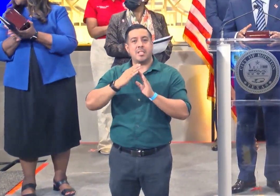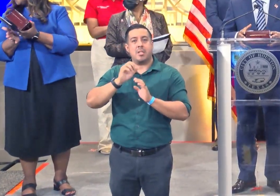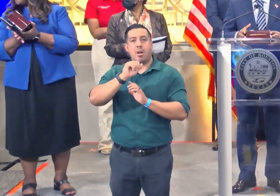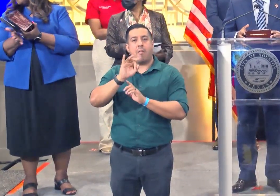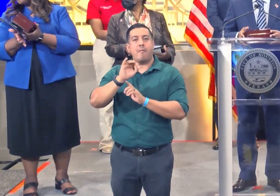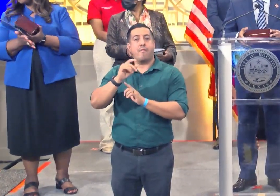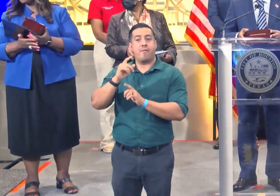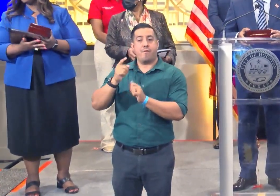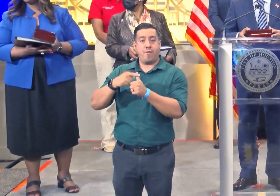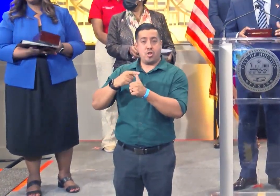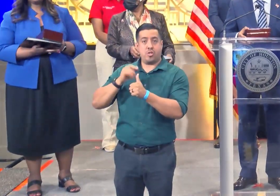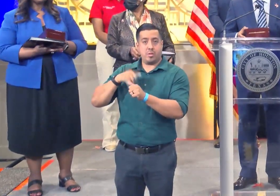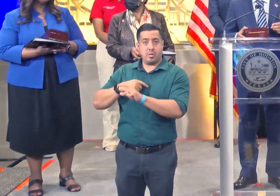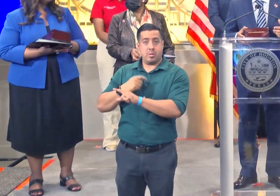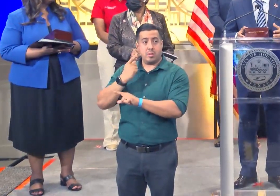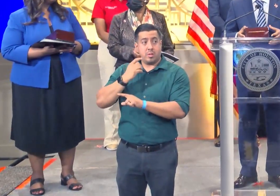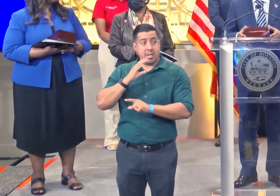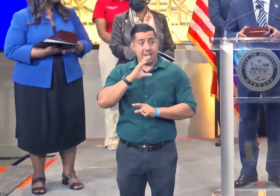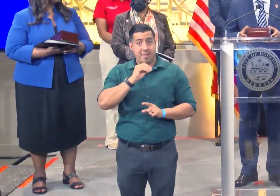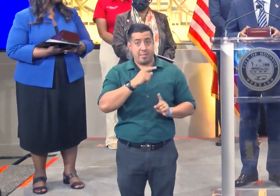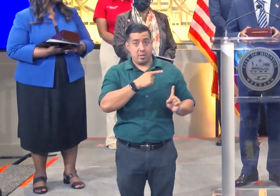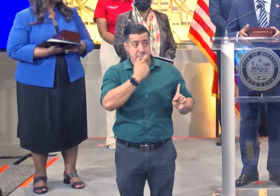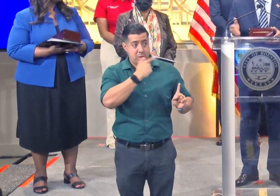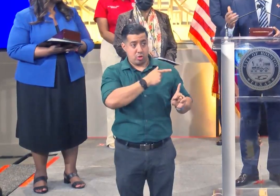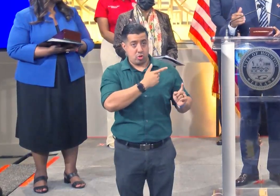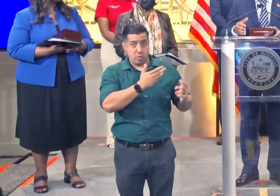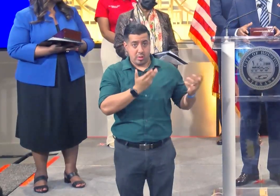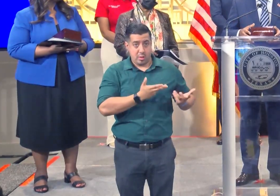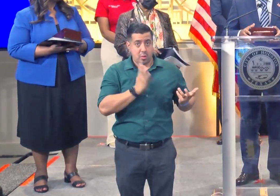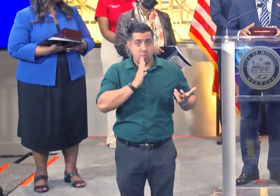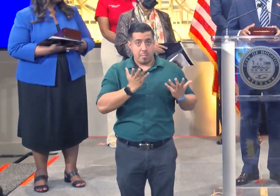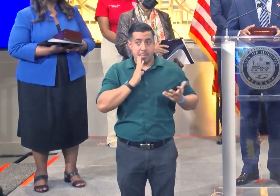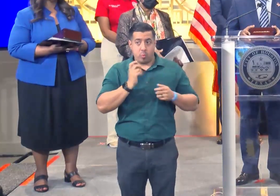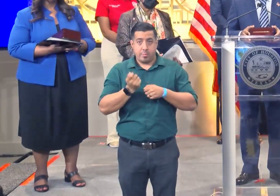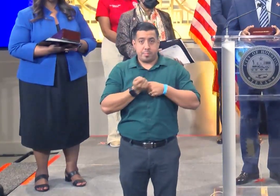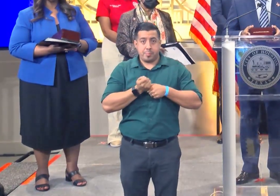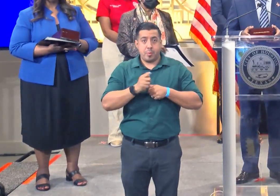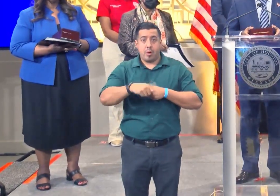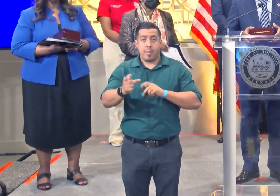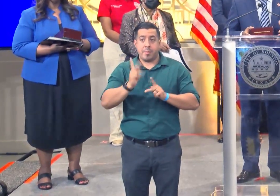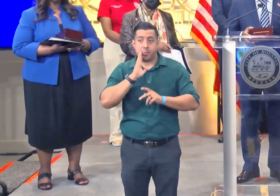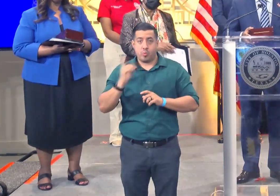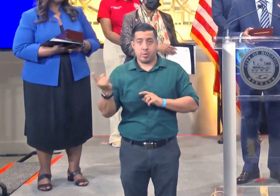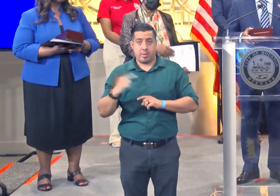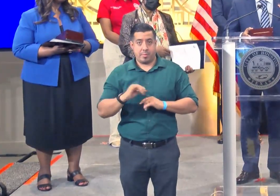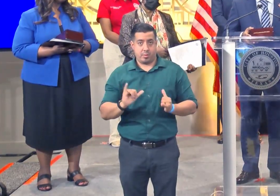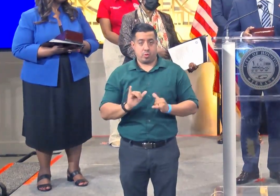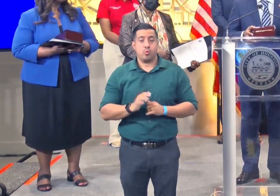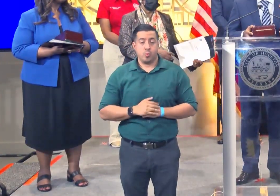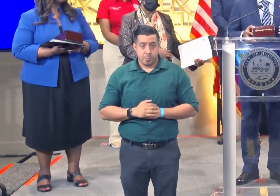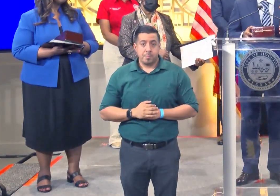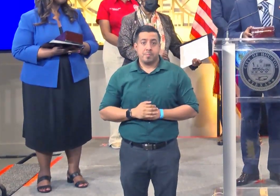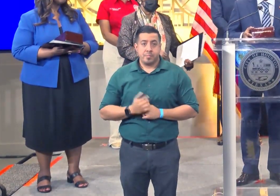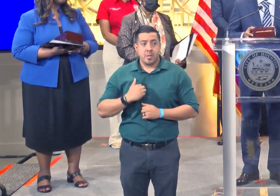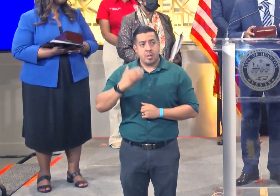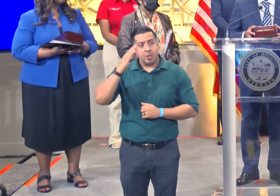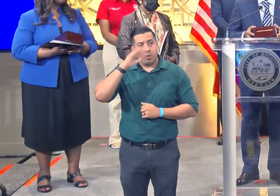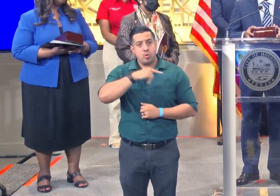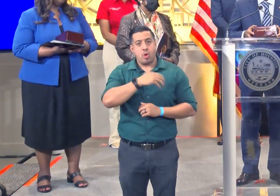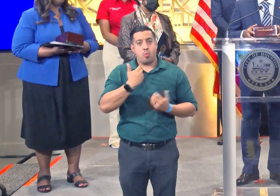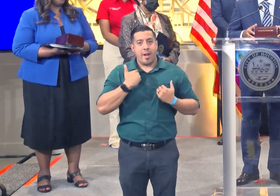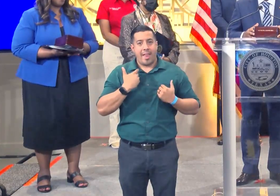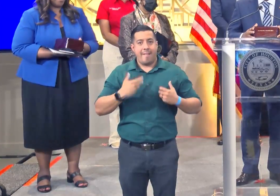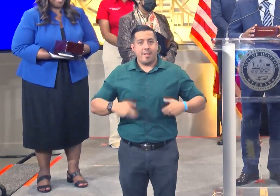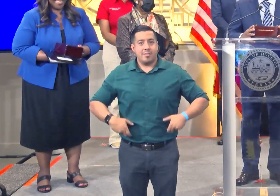because quite frankly, 50 your presence here will attract others here as well. And I know you have the rodeo